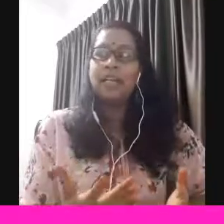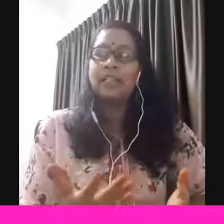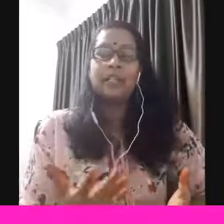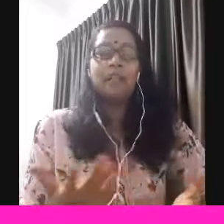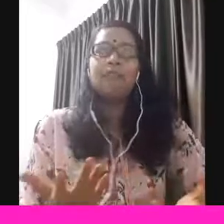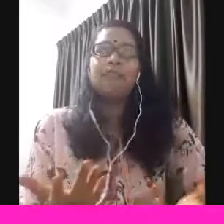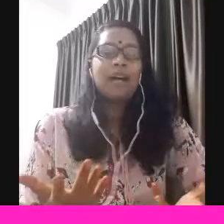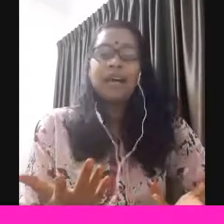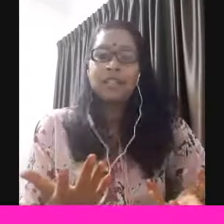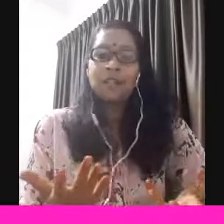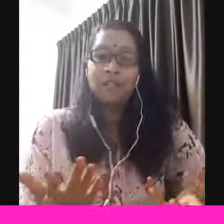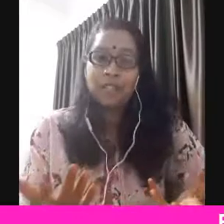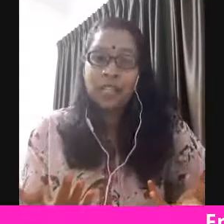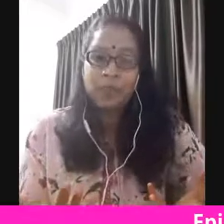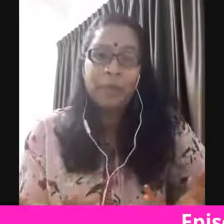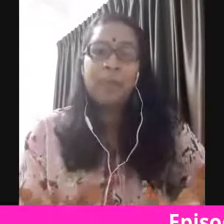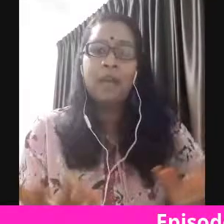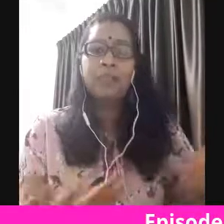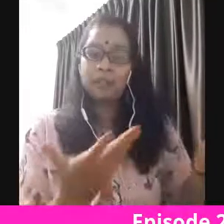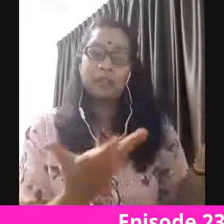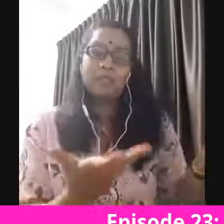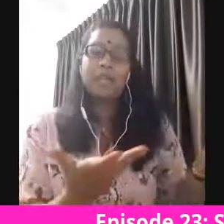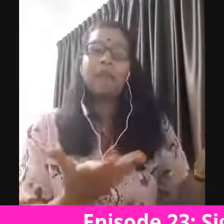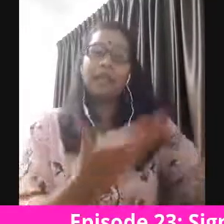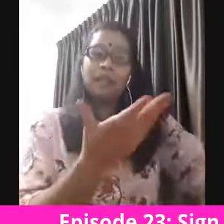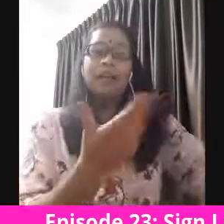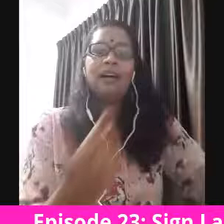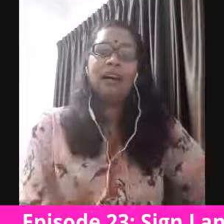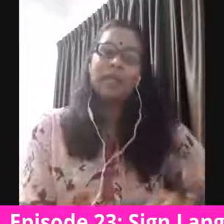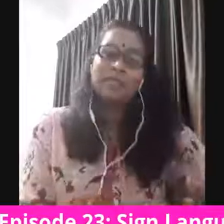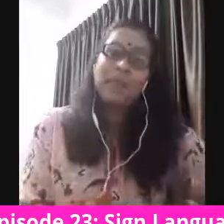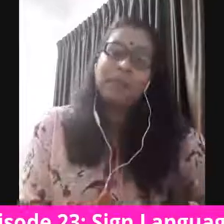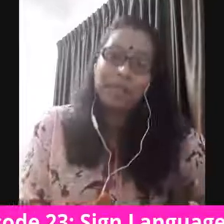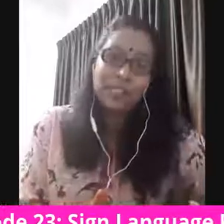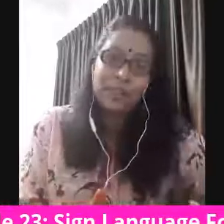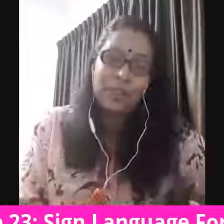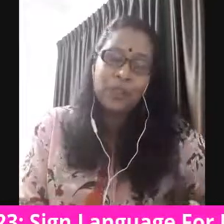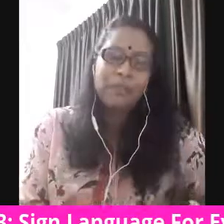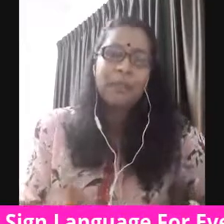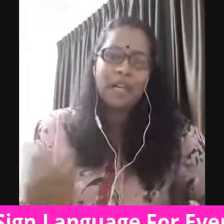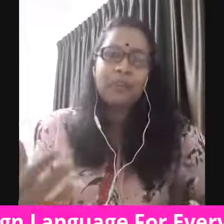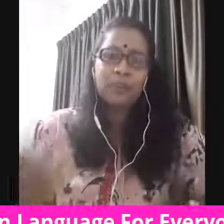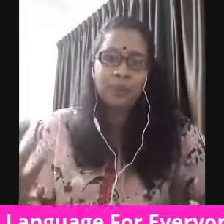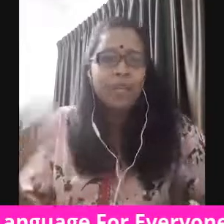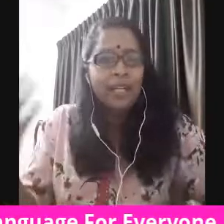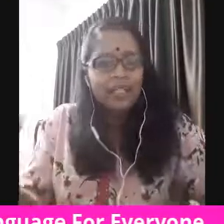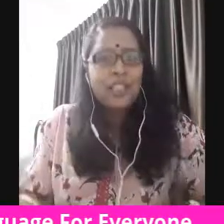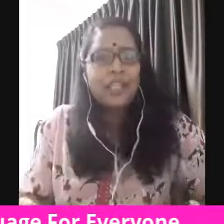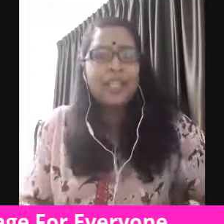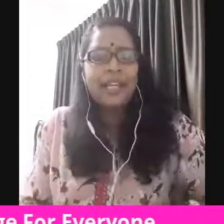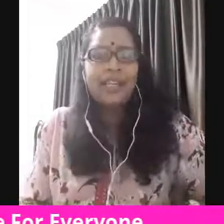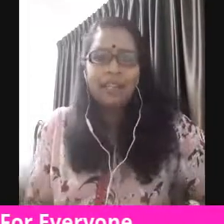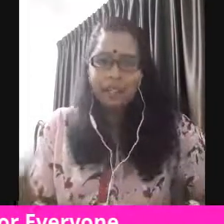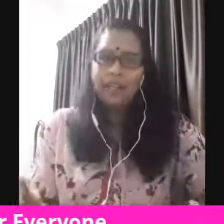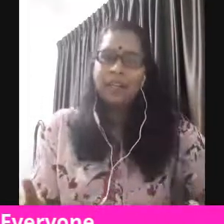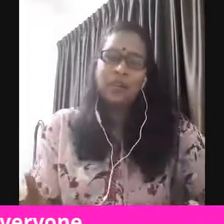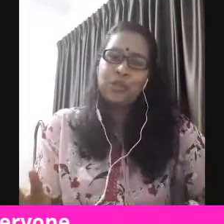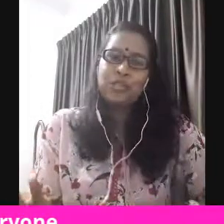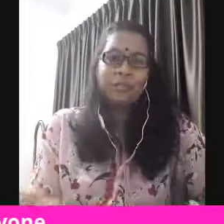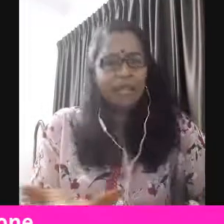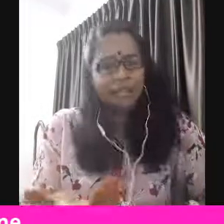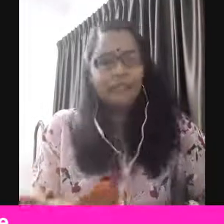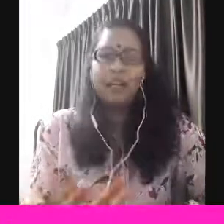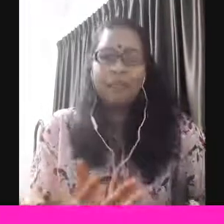if I asking for transfer, maybe I will get back masalah pembelajaran school. Maybe I have to teach again